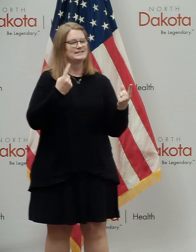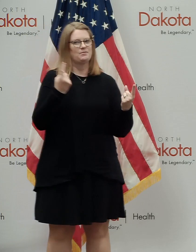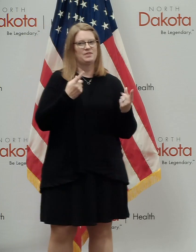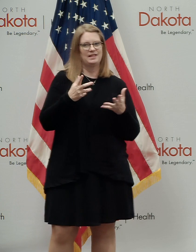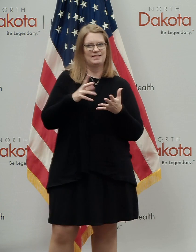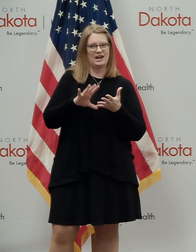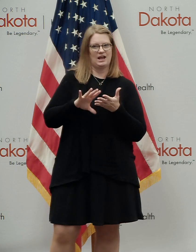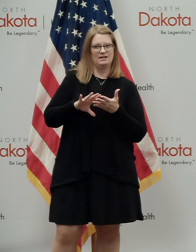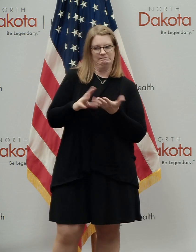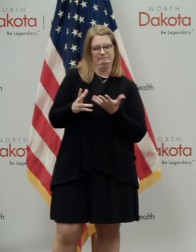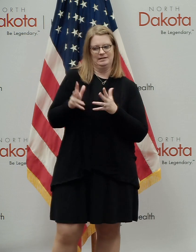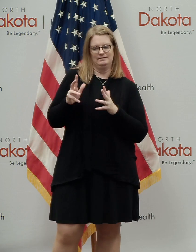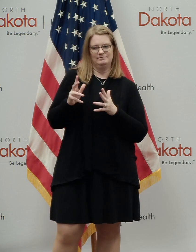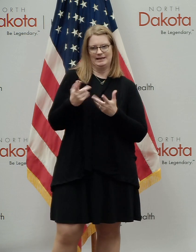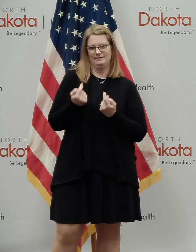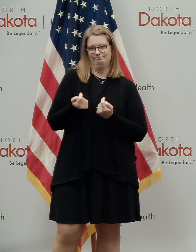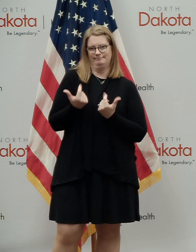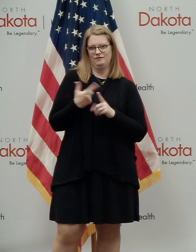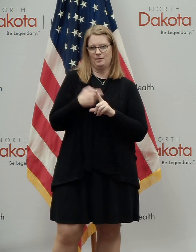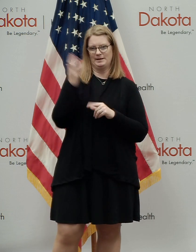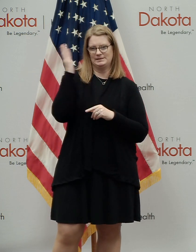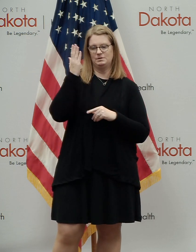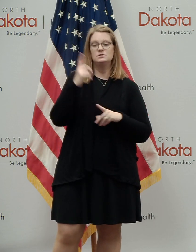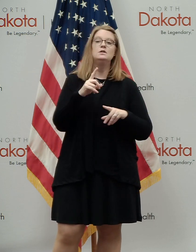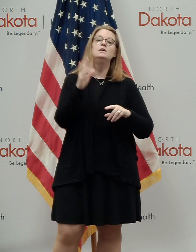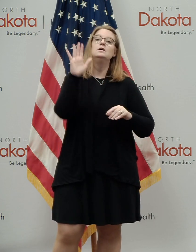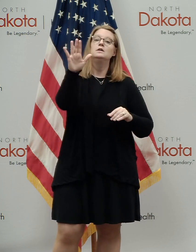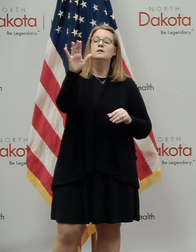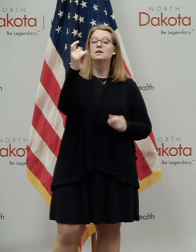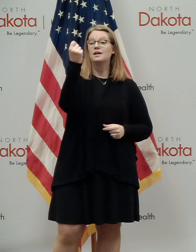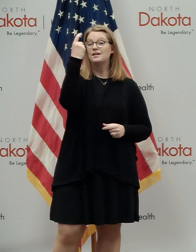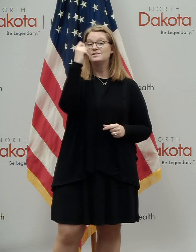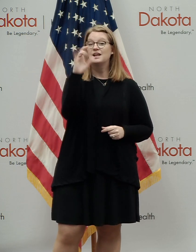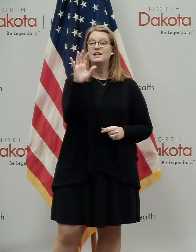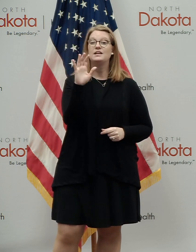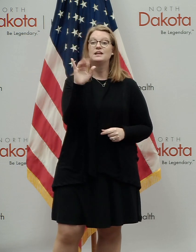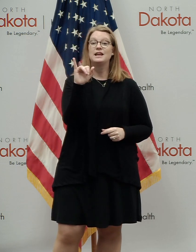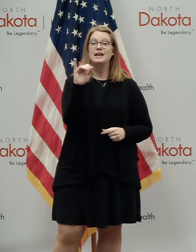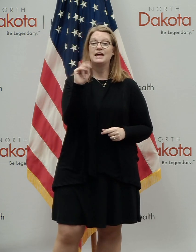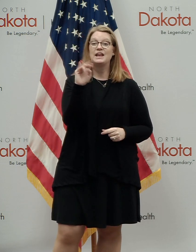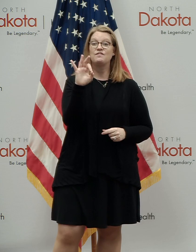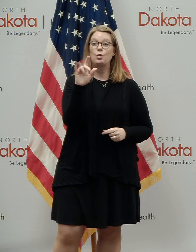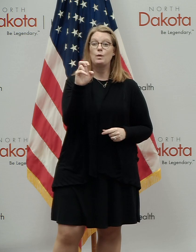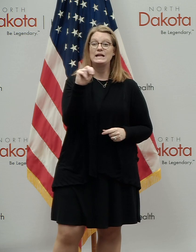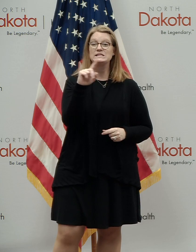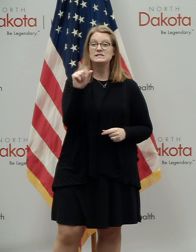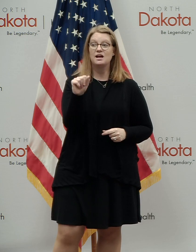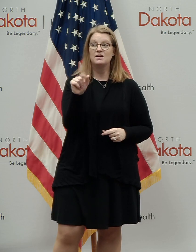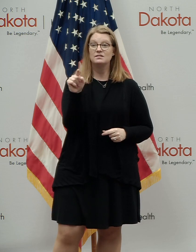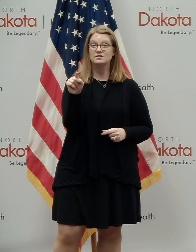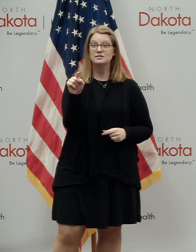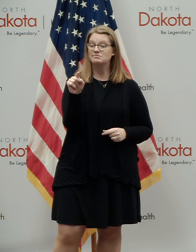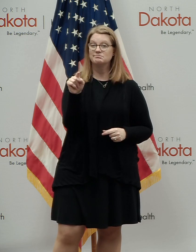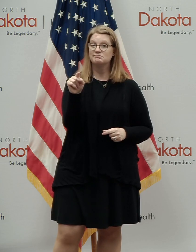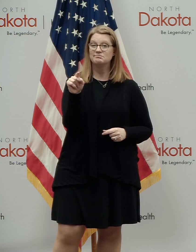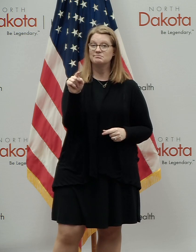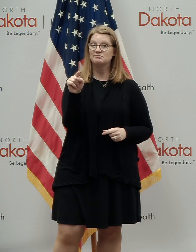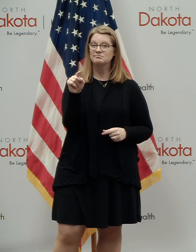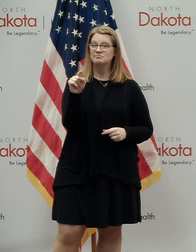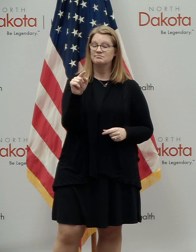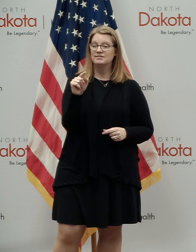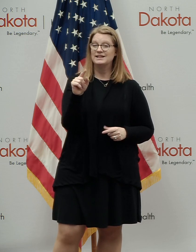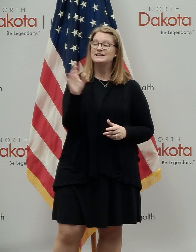out of my speech. I think it's really important when we think about influenza season, it's no different as far as our own